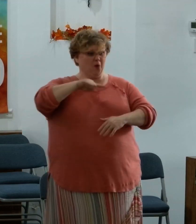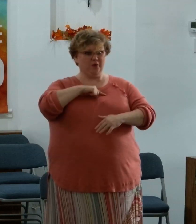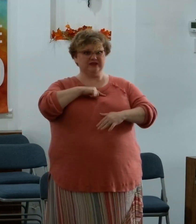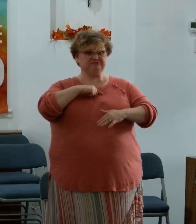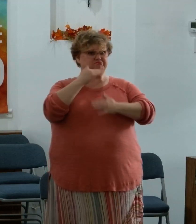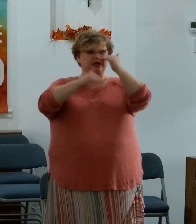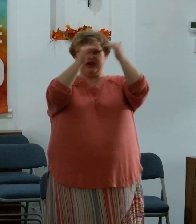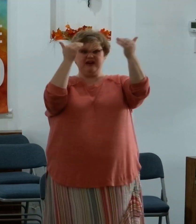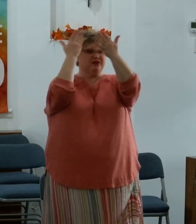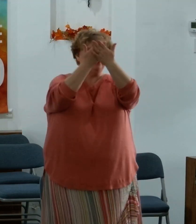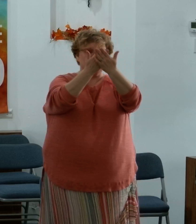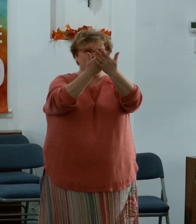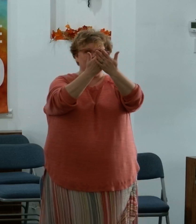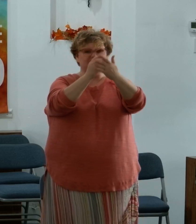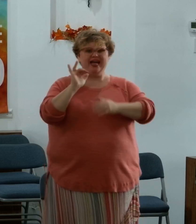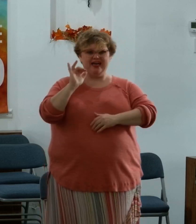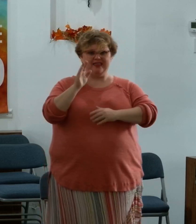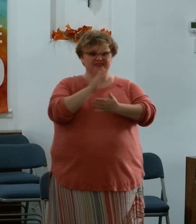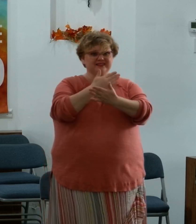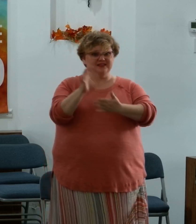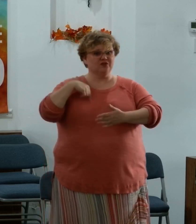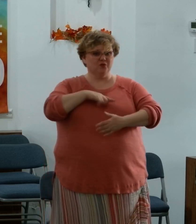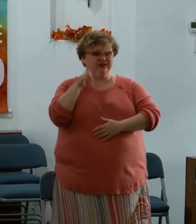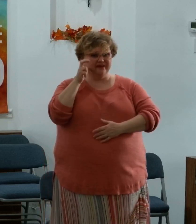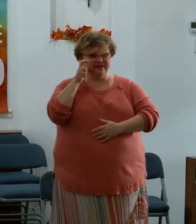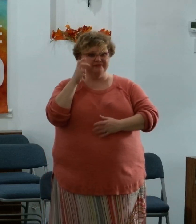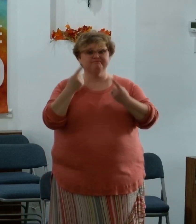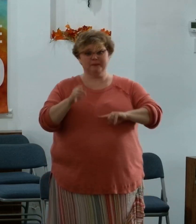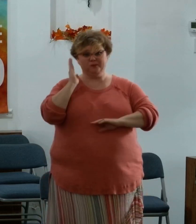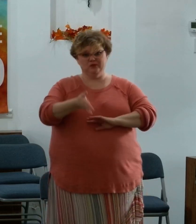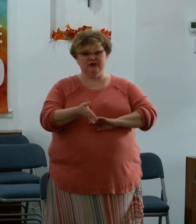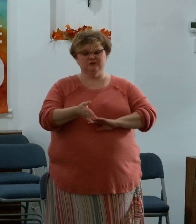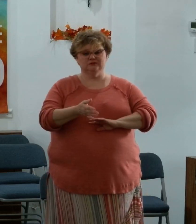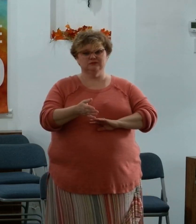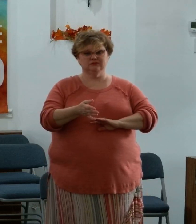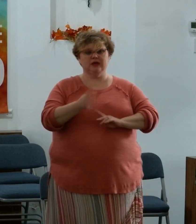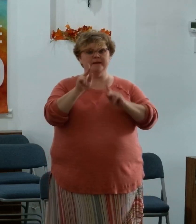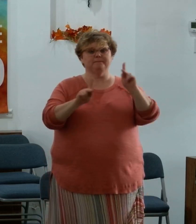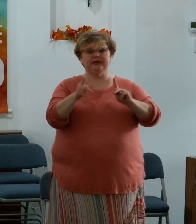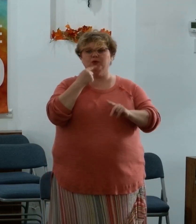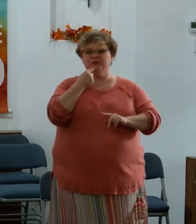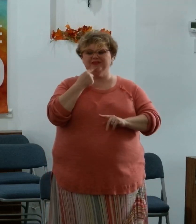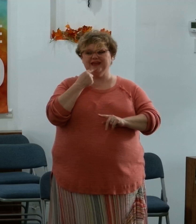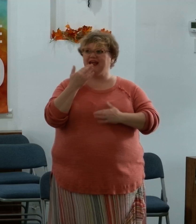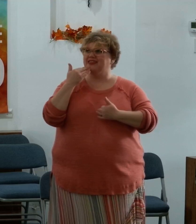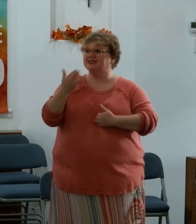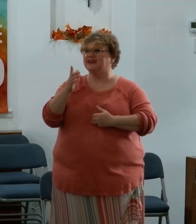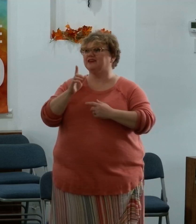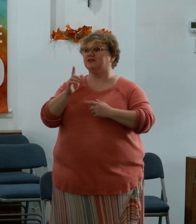And God and somebody will say, thank you for giving to the Lord. I am the one who was